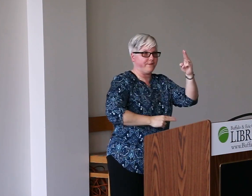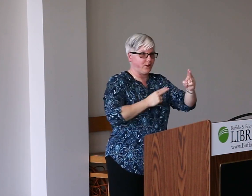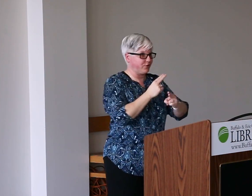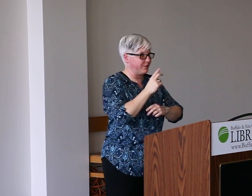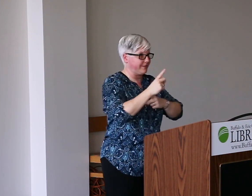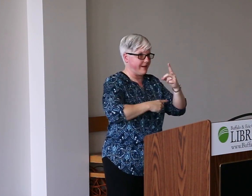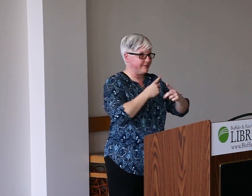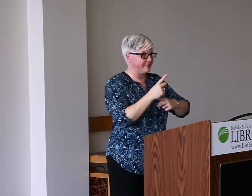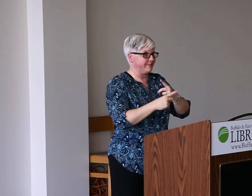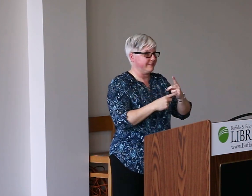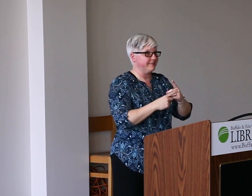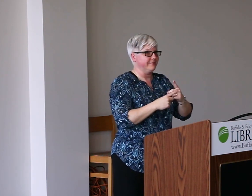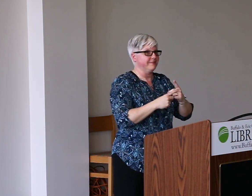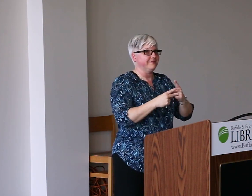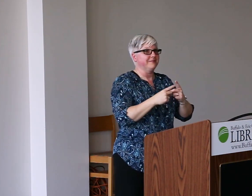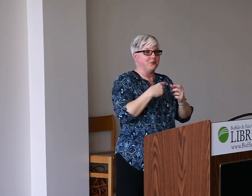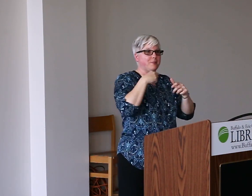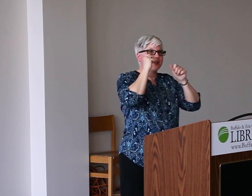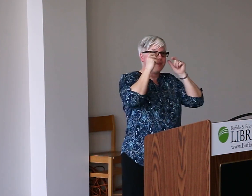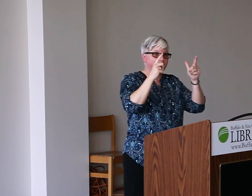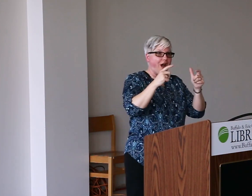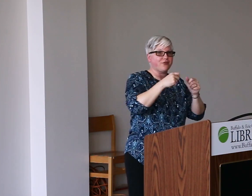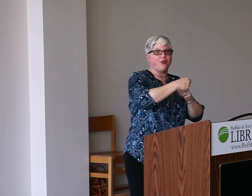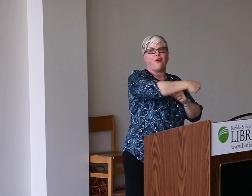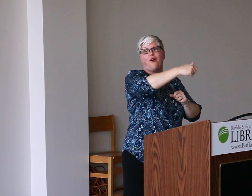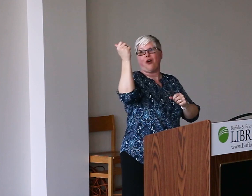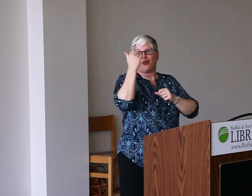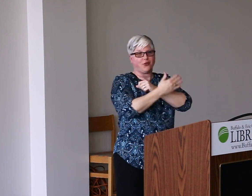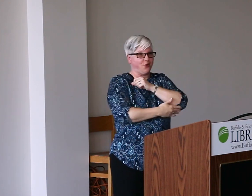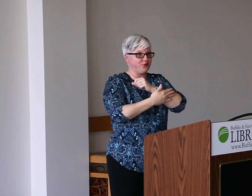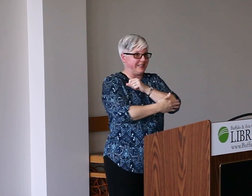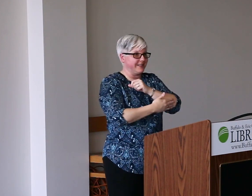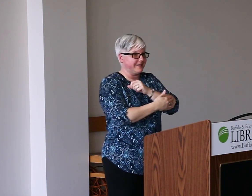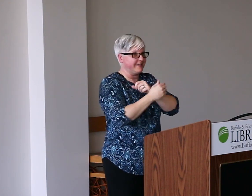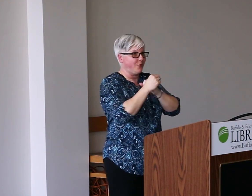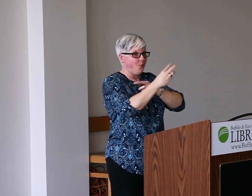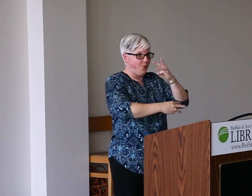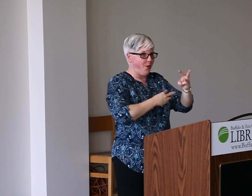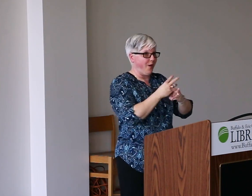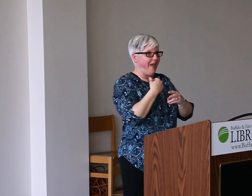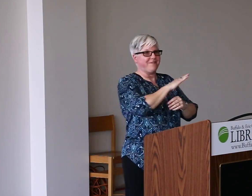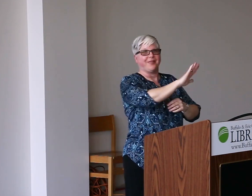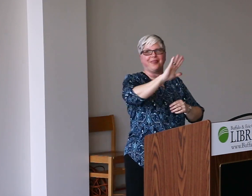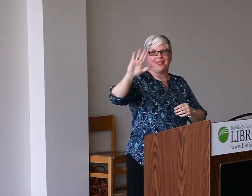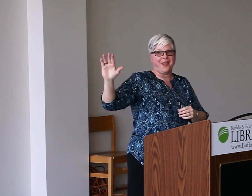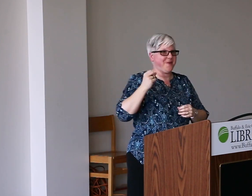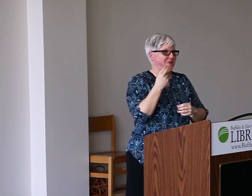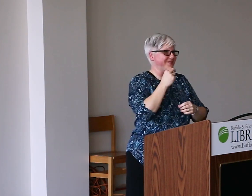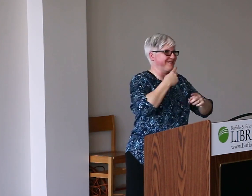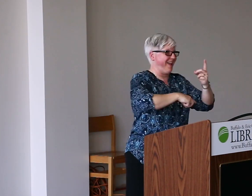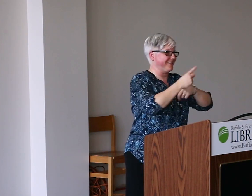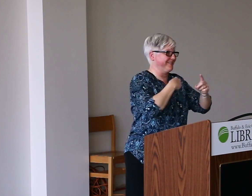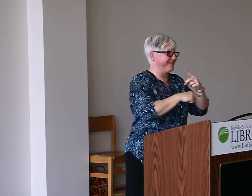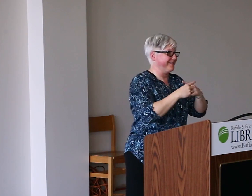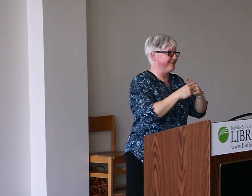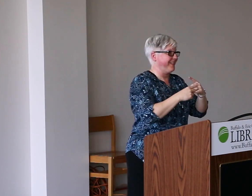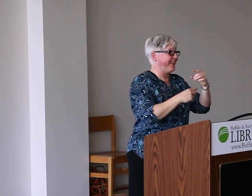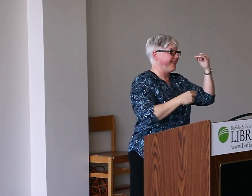ASL is not a universal sign language. You know, surprisingly enough, other countries all over the world, they have their own